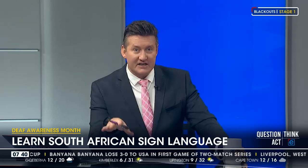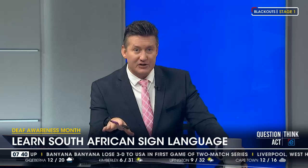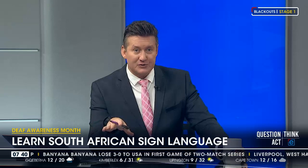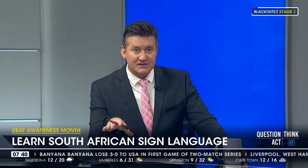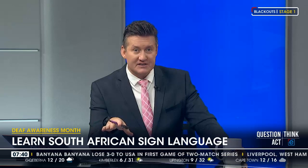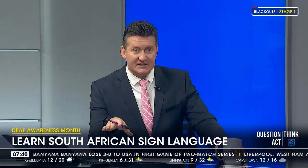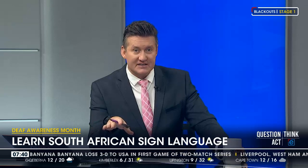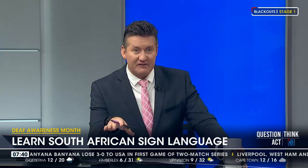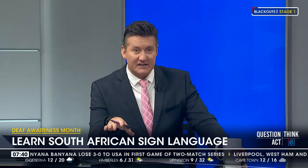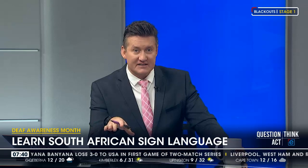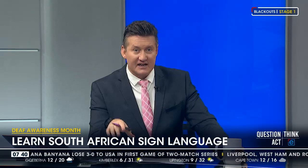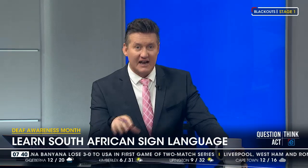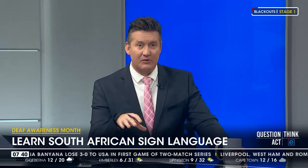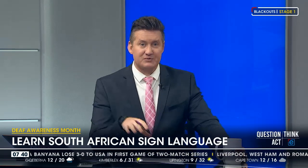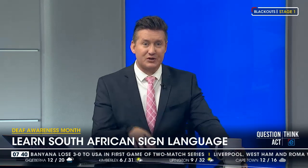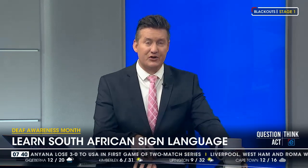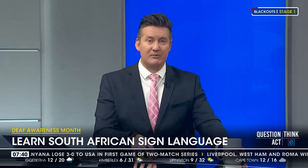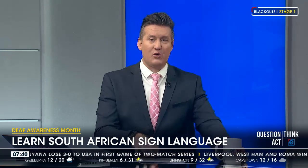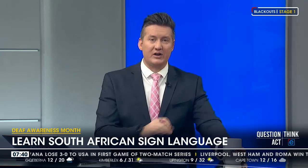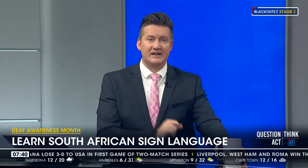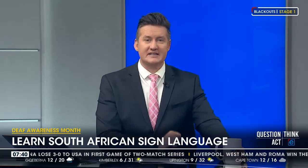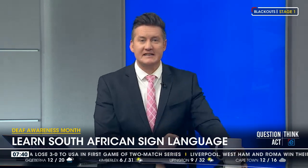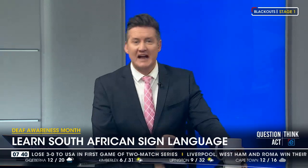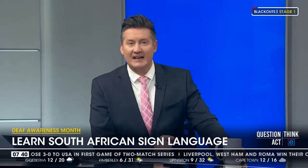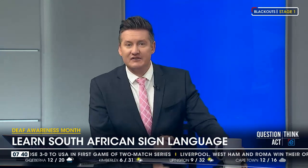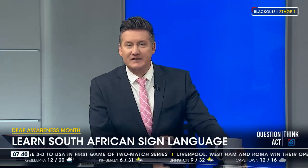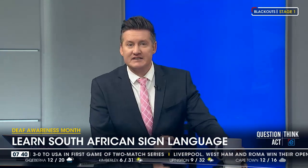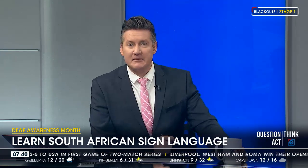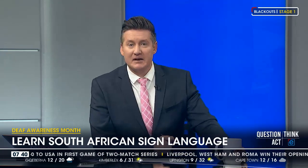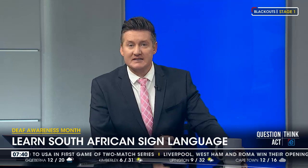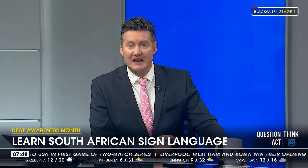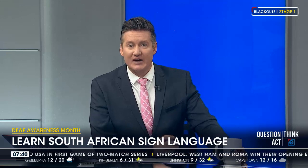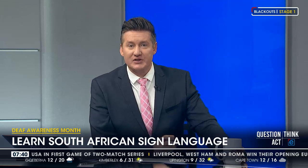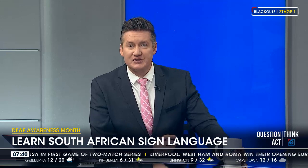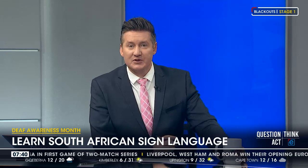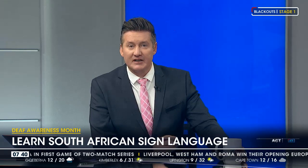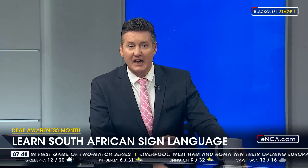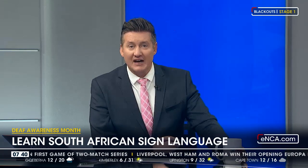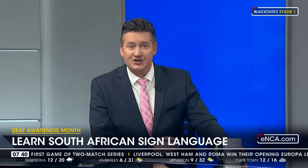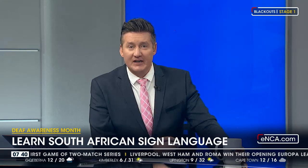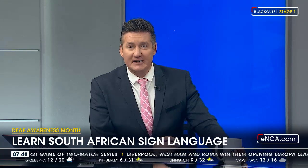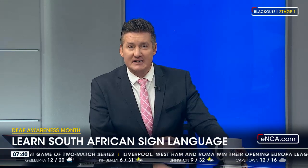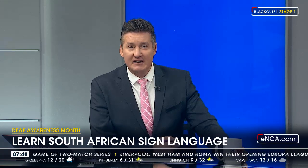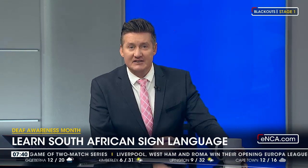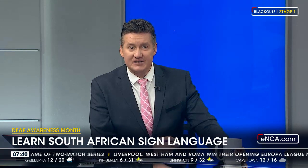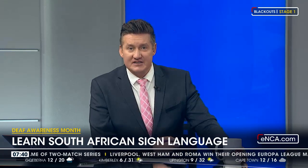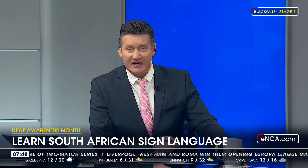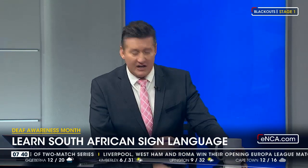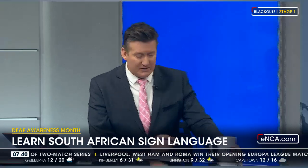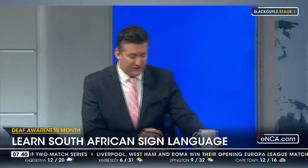Sarah Coutts is South African Sign Language Program Coordinator at the Wits Plus Language School, and joining us now. Hello to you, Sarah. I believe